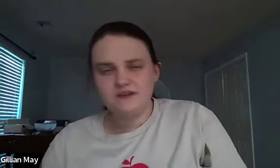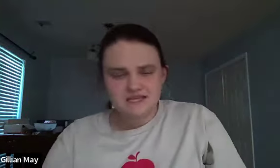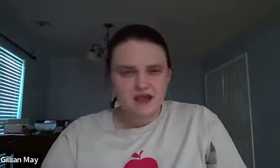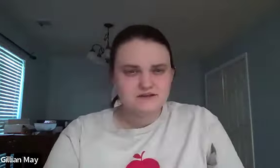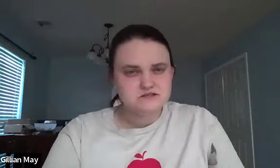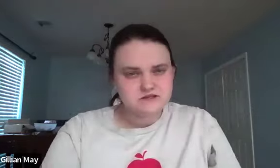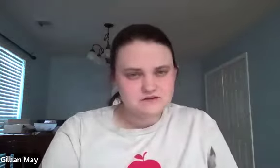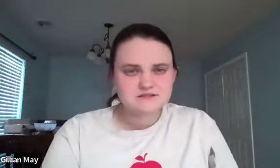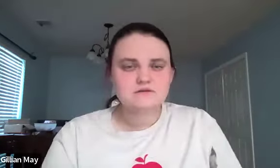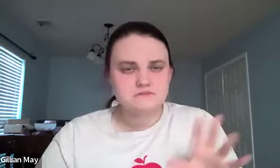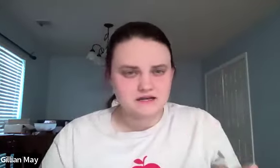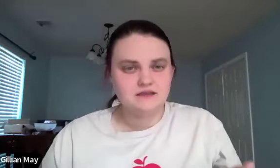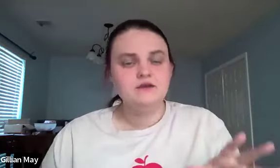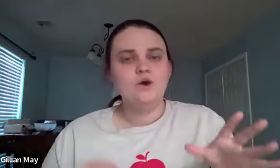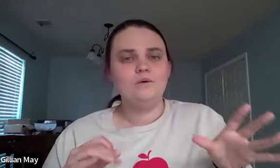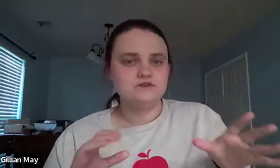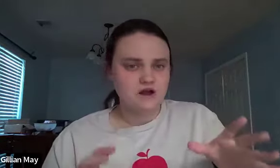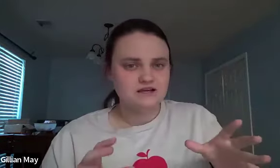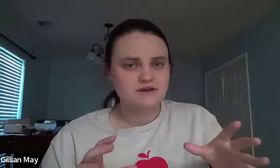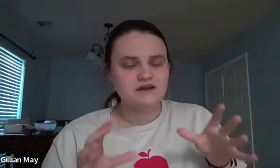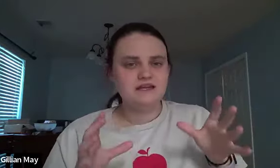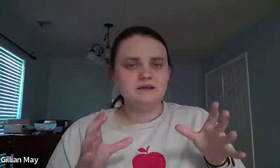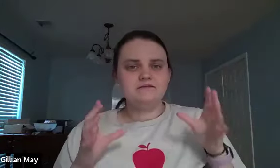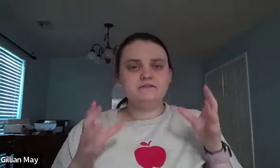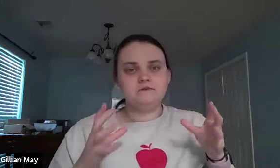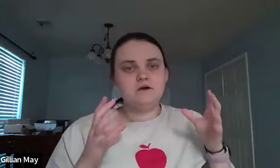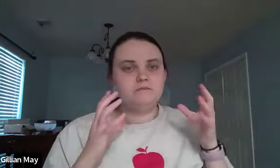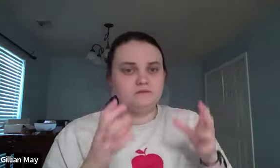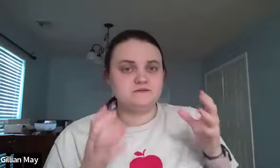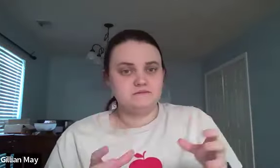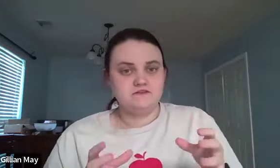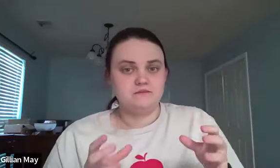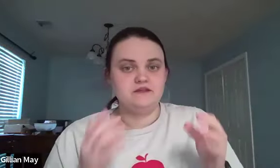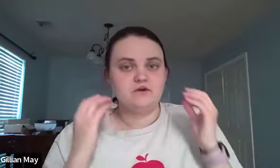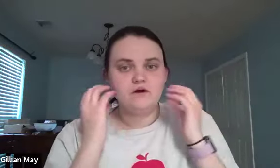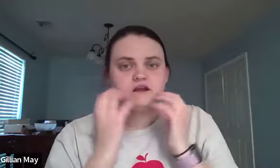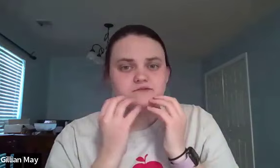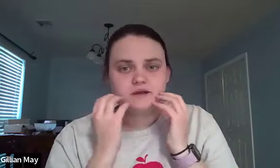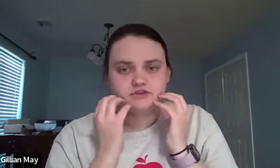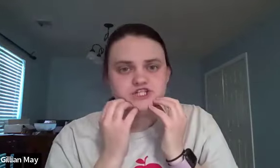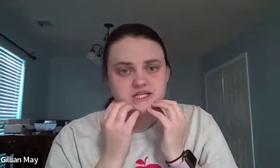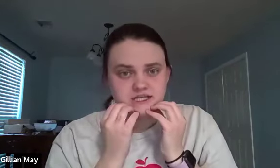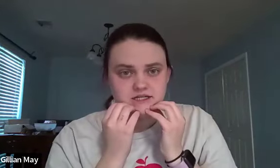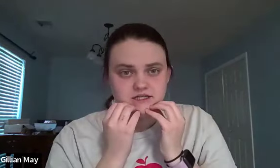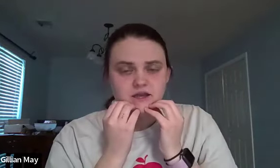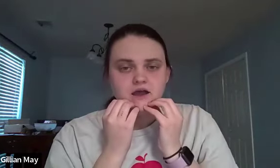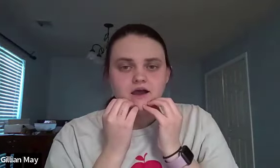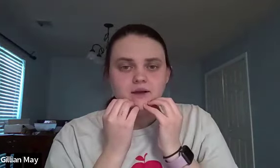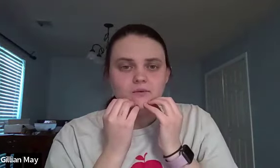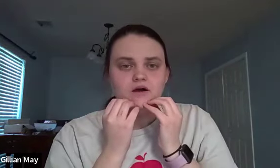guys haven't noticed already, when we're talking about any female members of the family, they're all kind of around our chin, while all